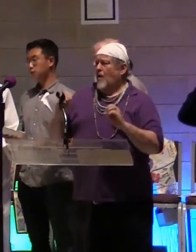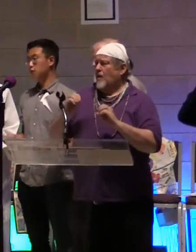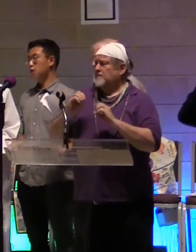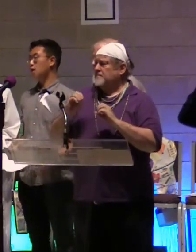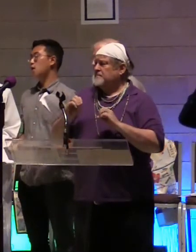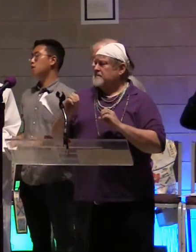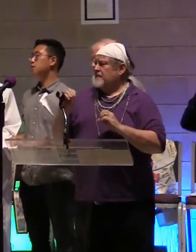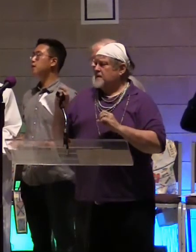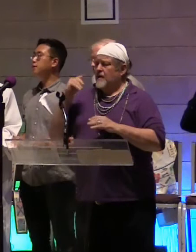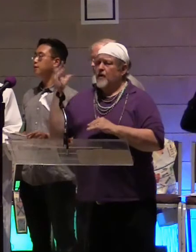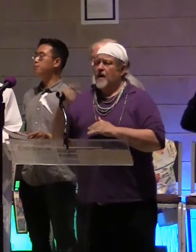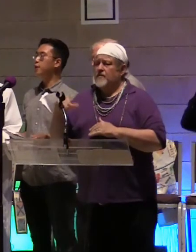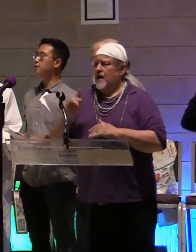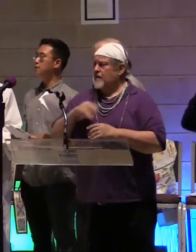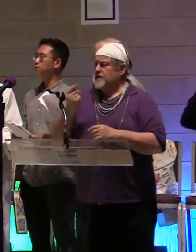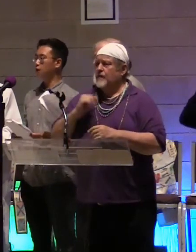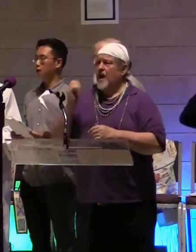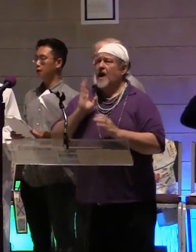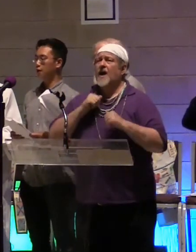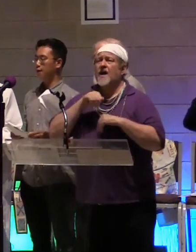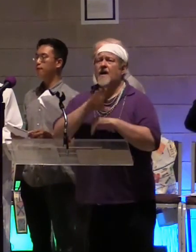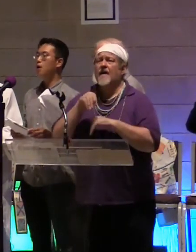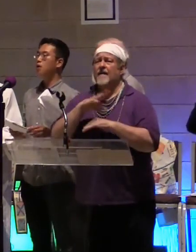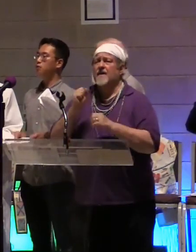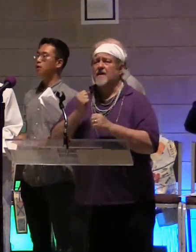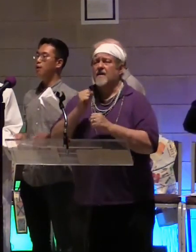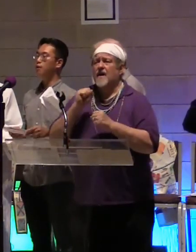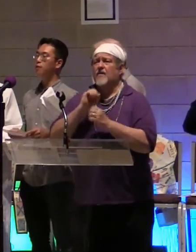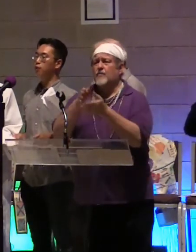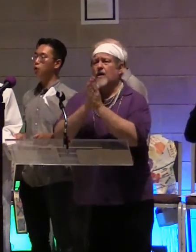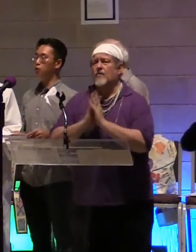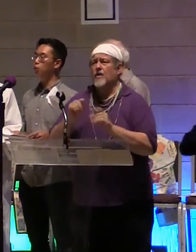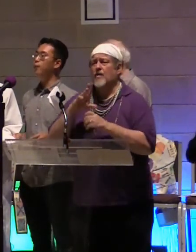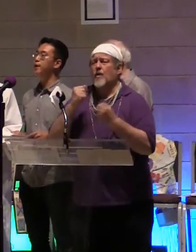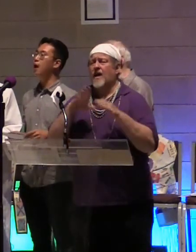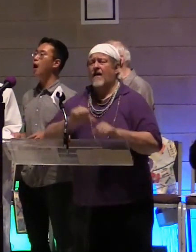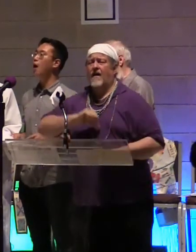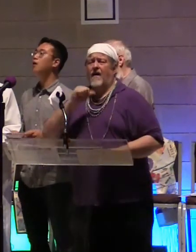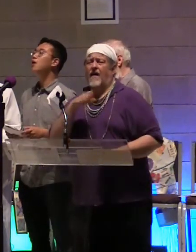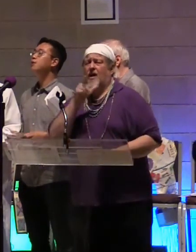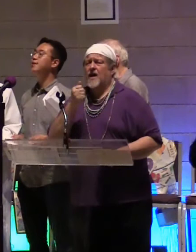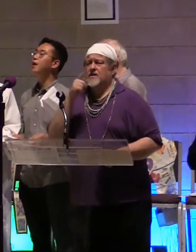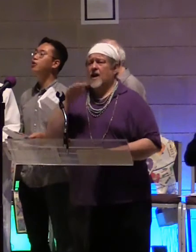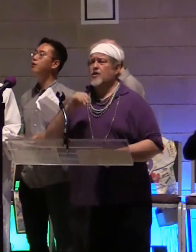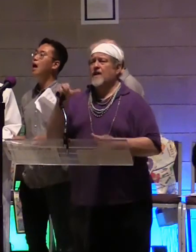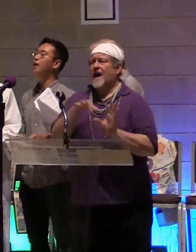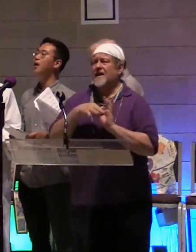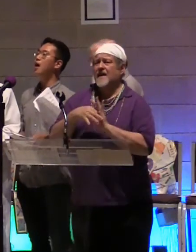Oh, Sending prayers of love, proud of who we are. We